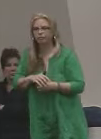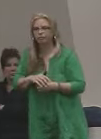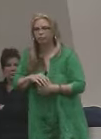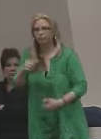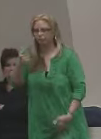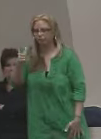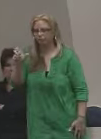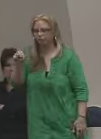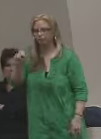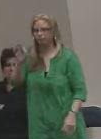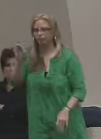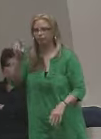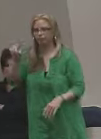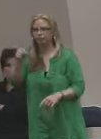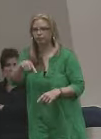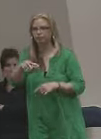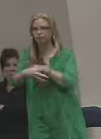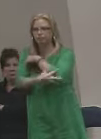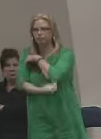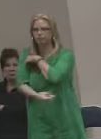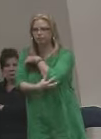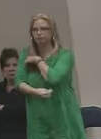Glenn Ford was poor,